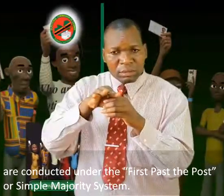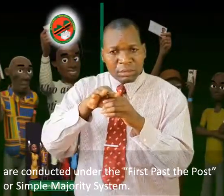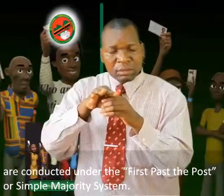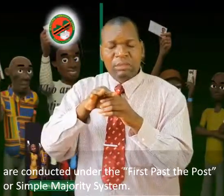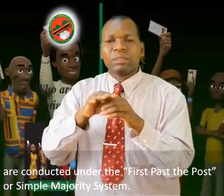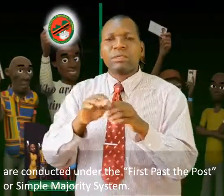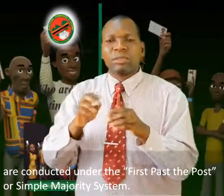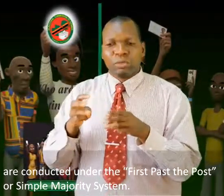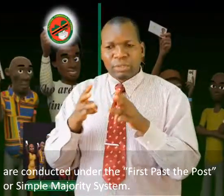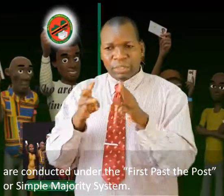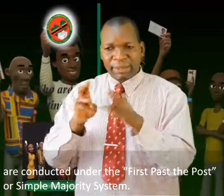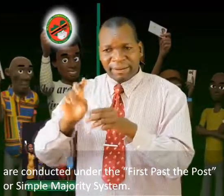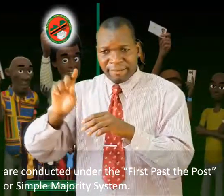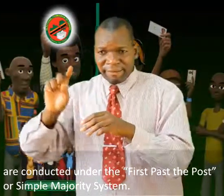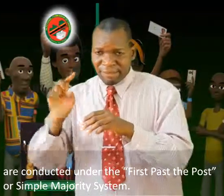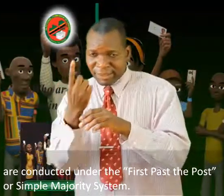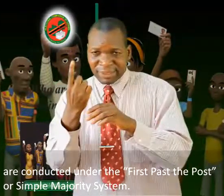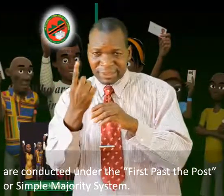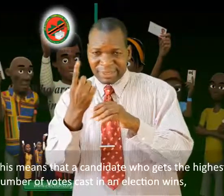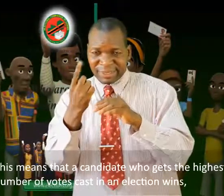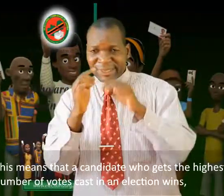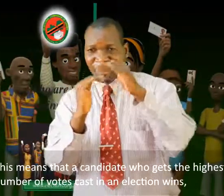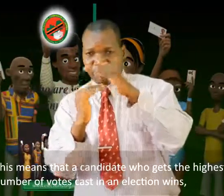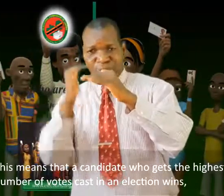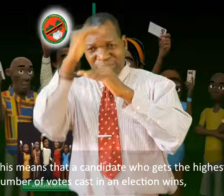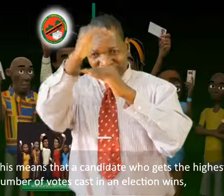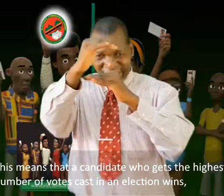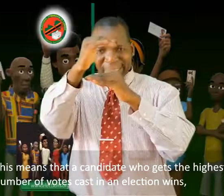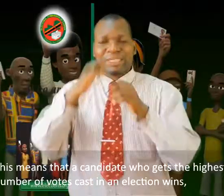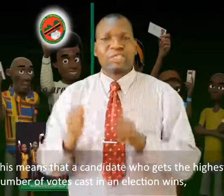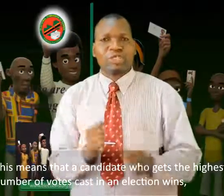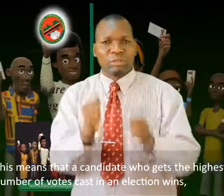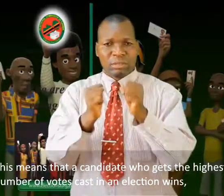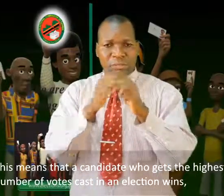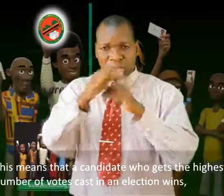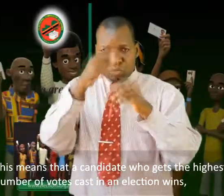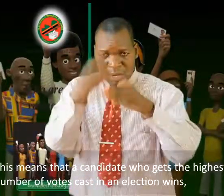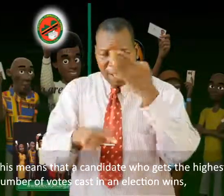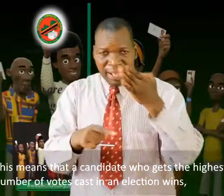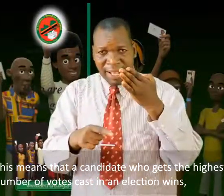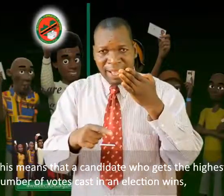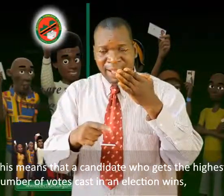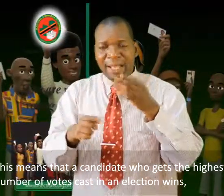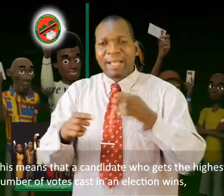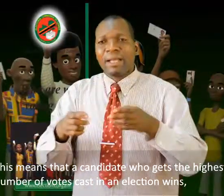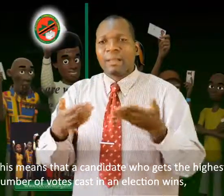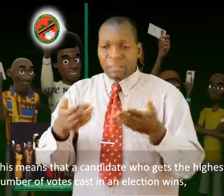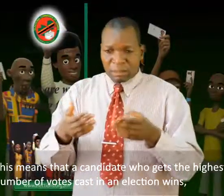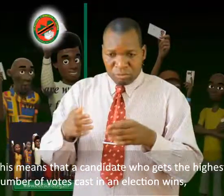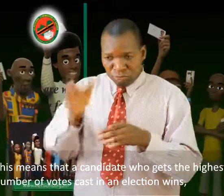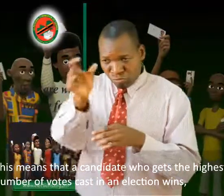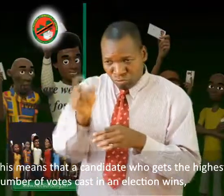majority system. This means that the candidate who gets the highest number of votes cast in an election